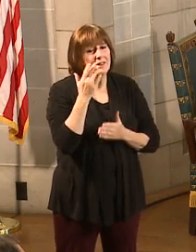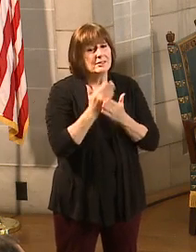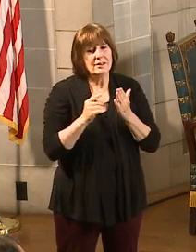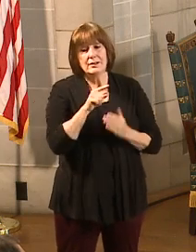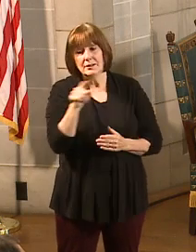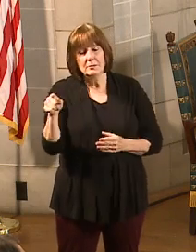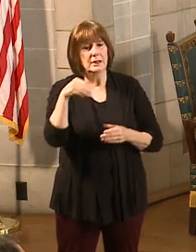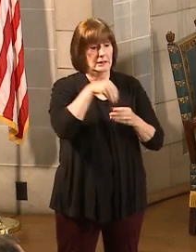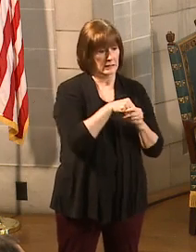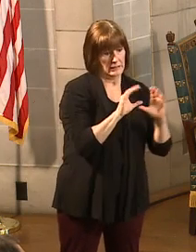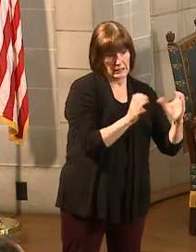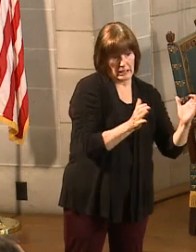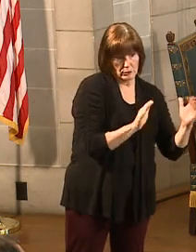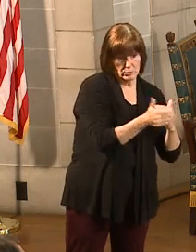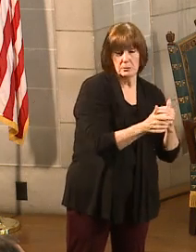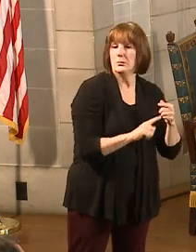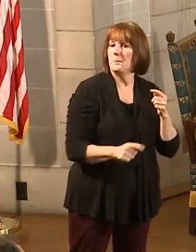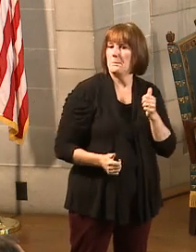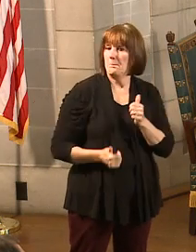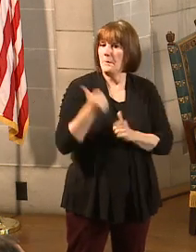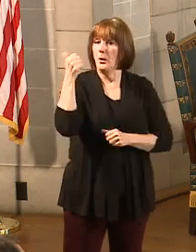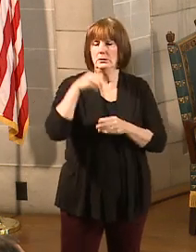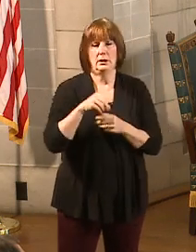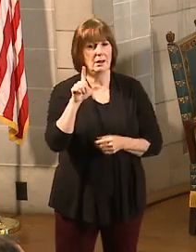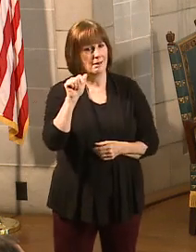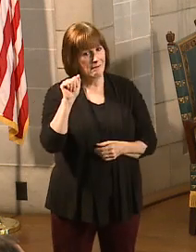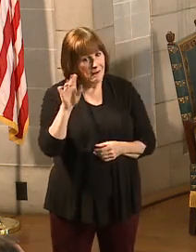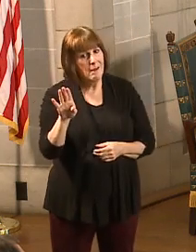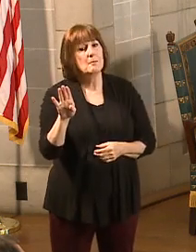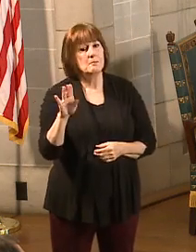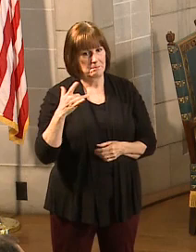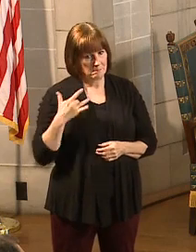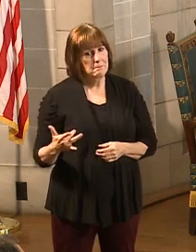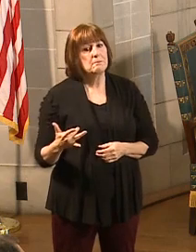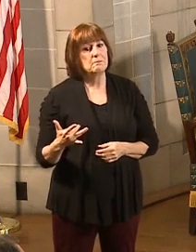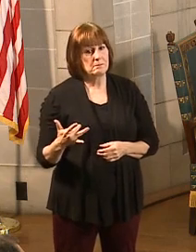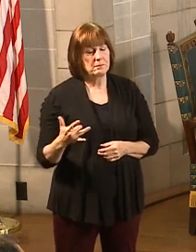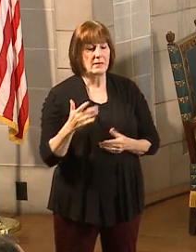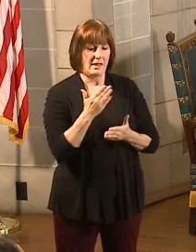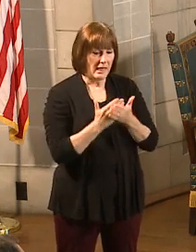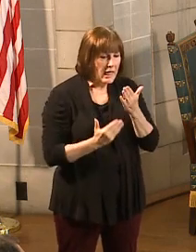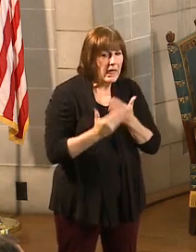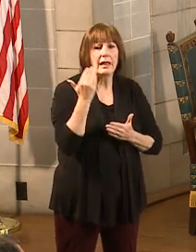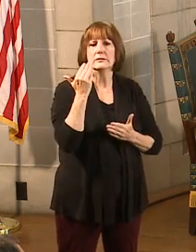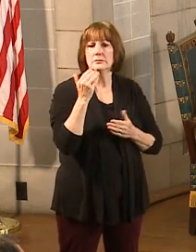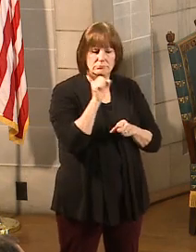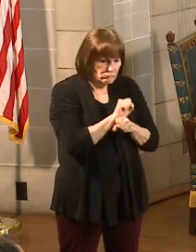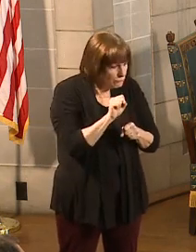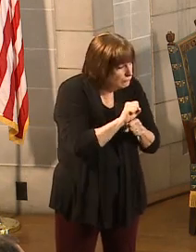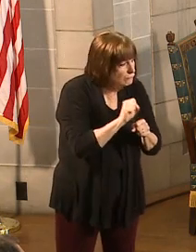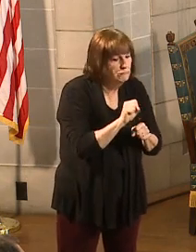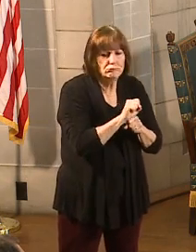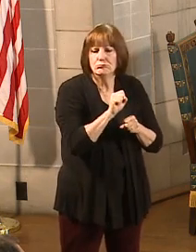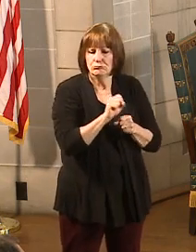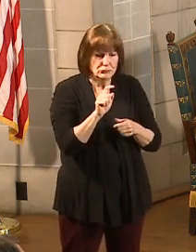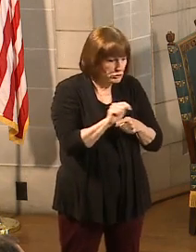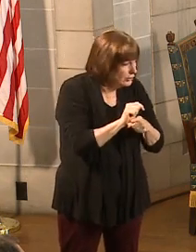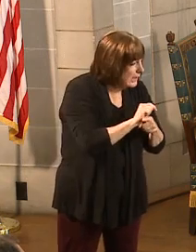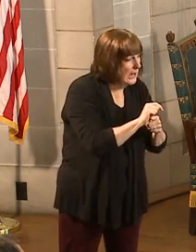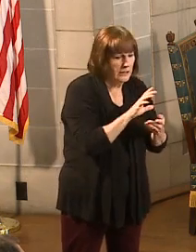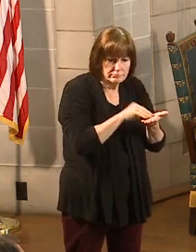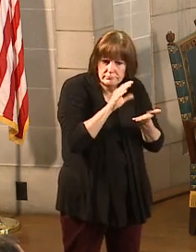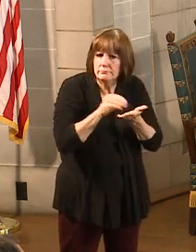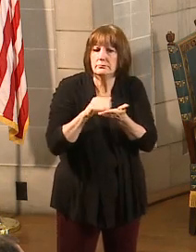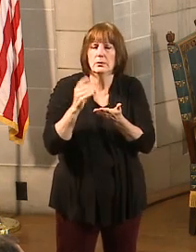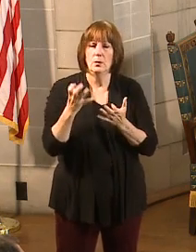be in a classroom, but most of it is in a lab environment where it's hands-on. And we want